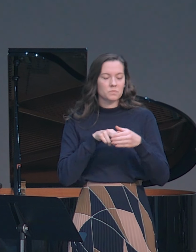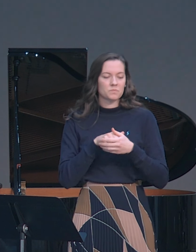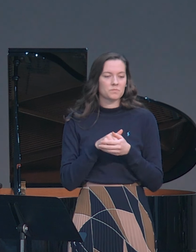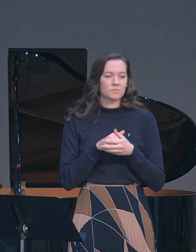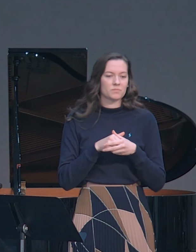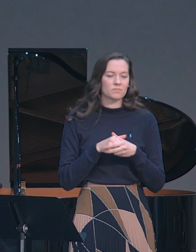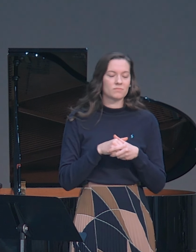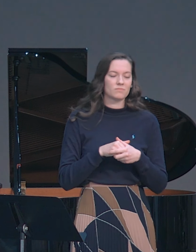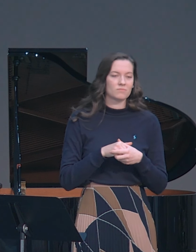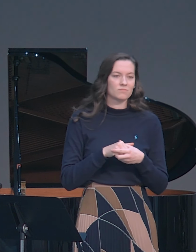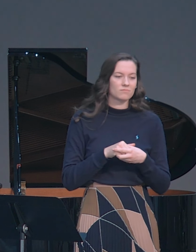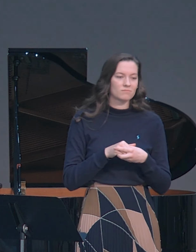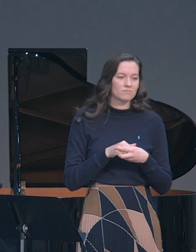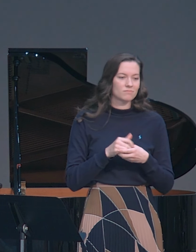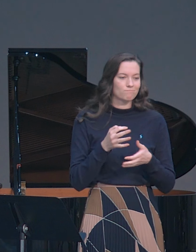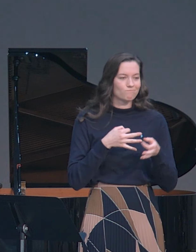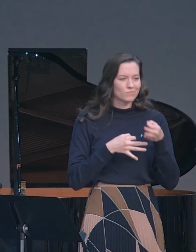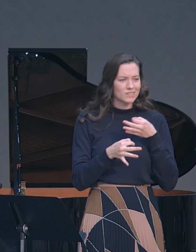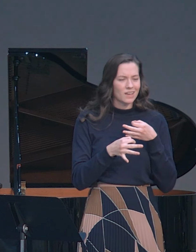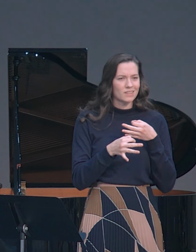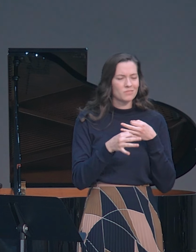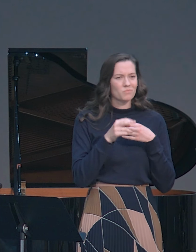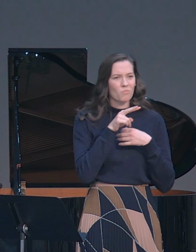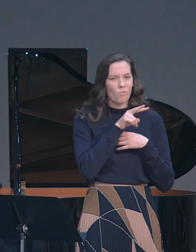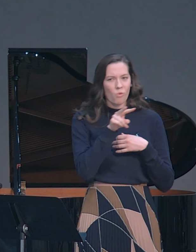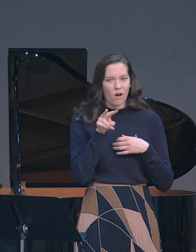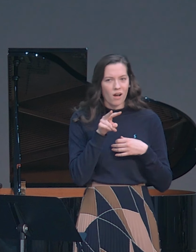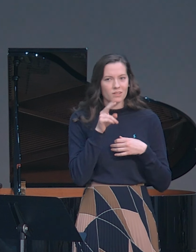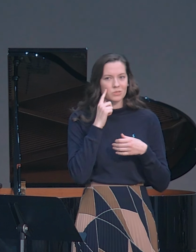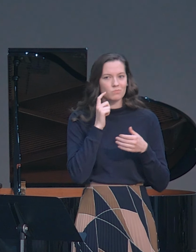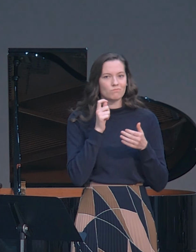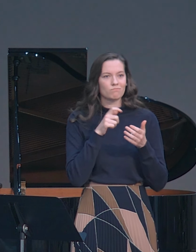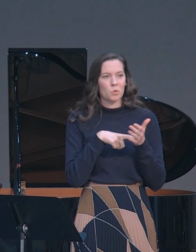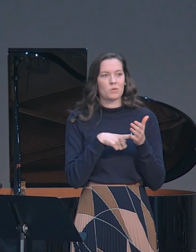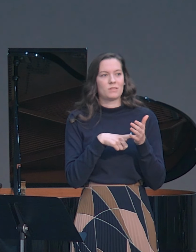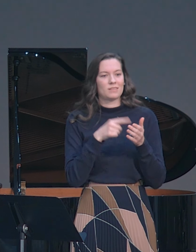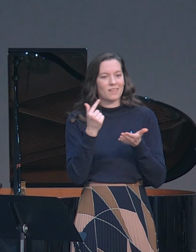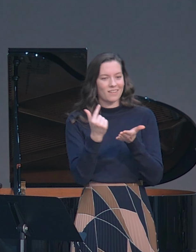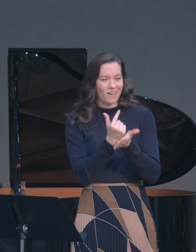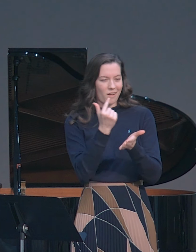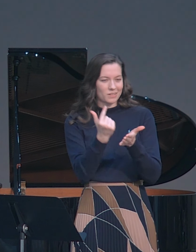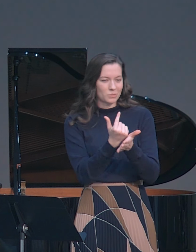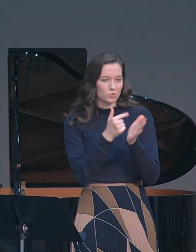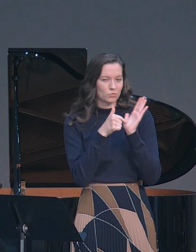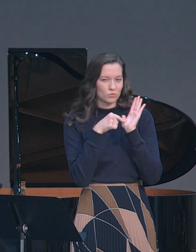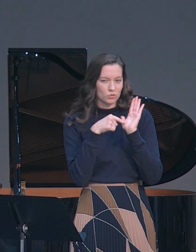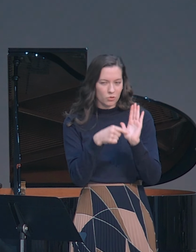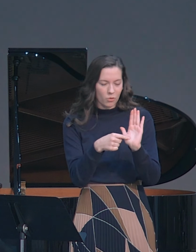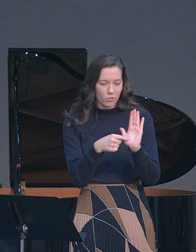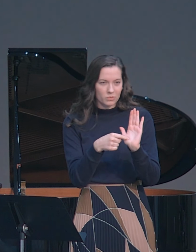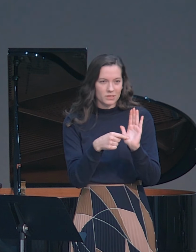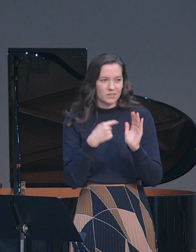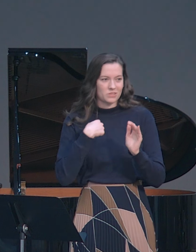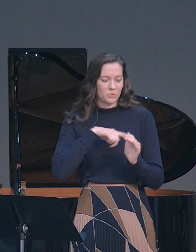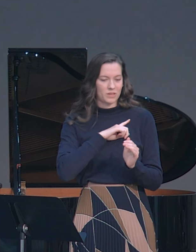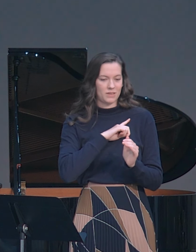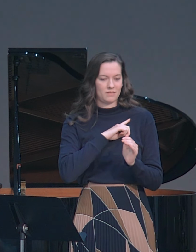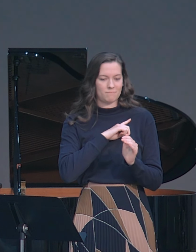Instead, watch the gospel before us as we recount who Christ